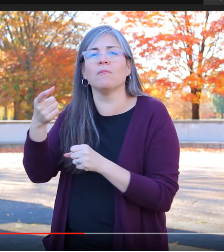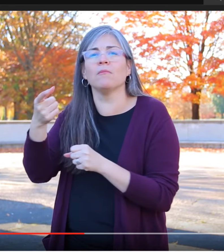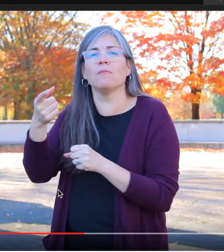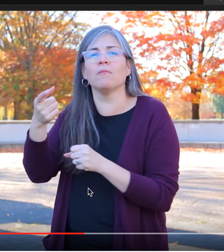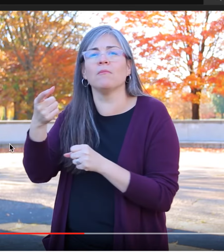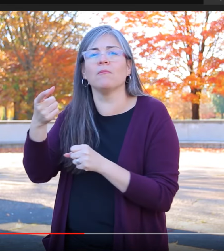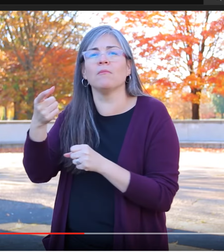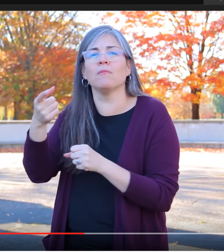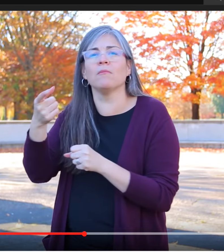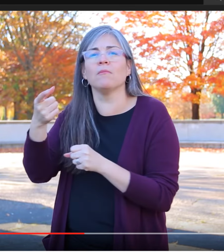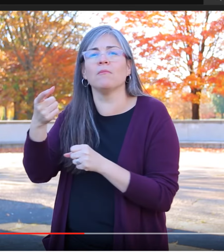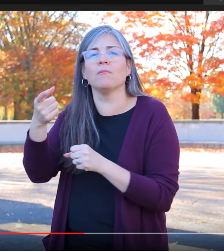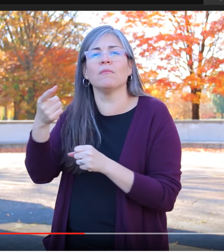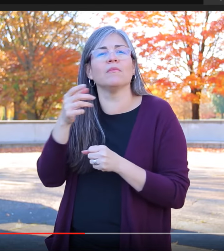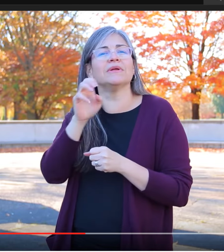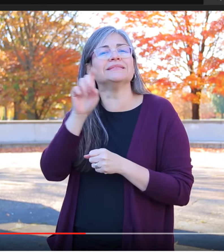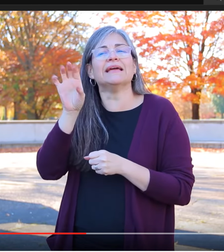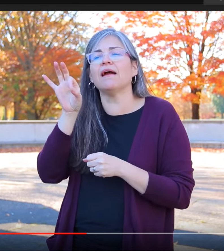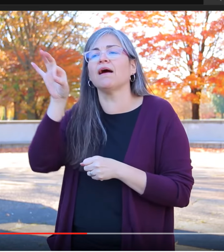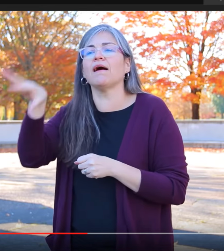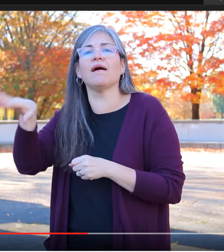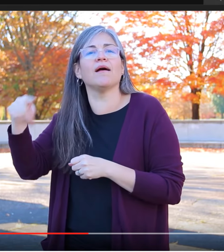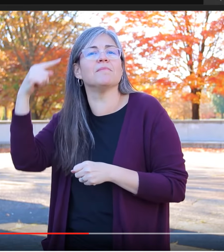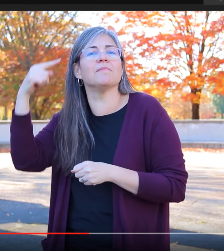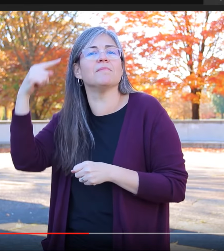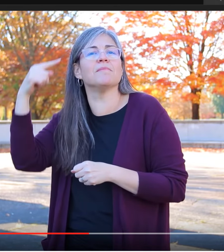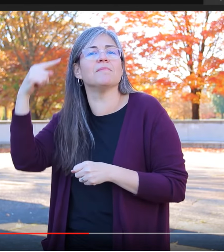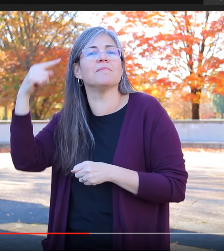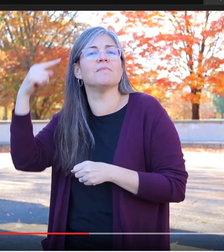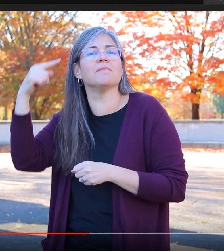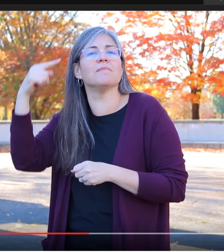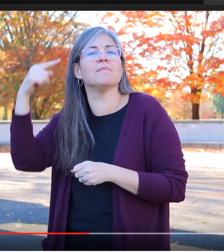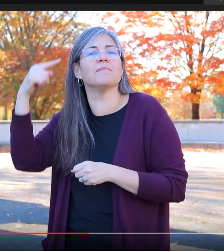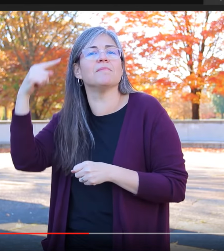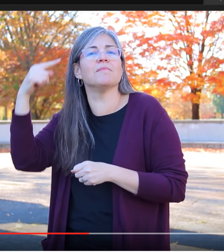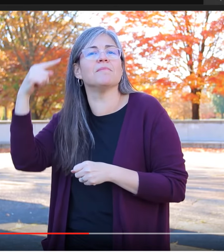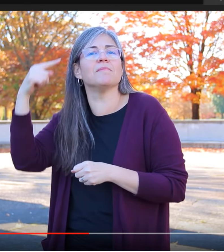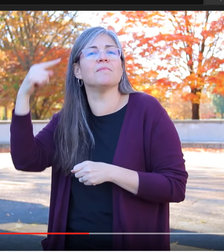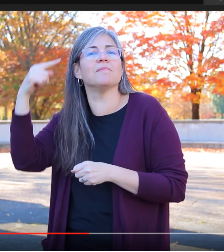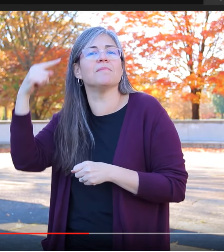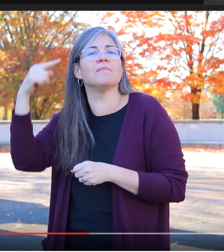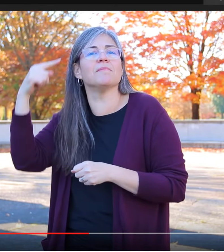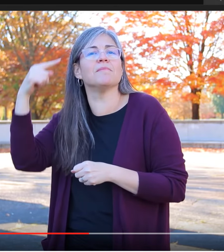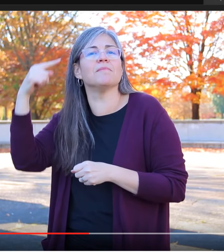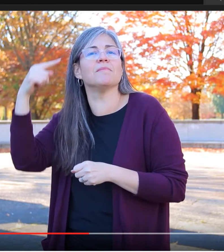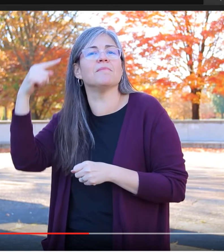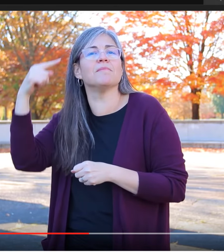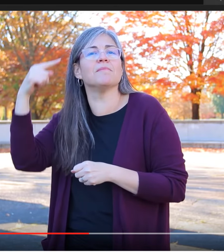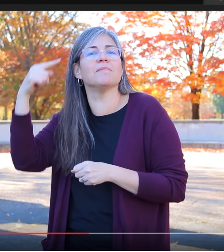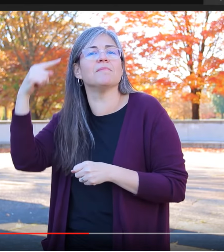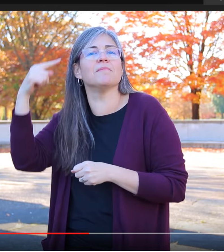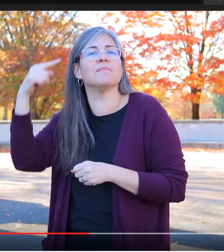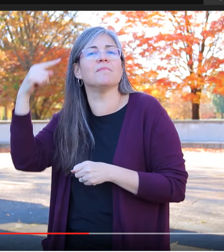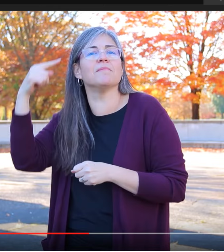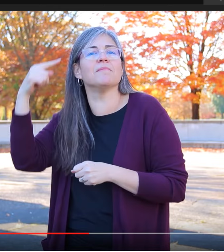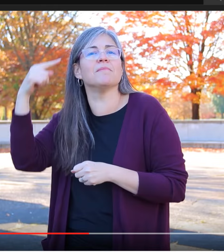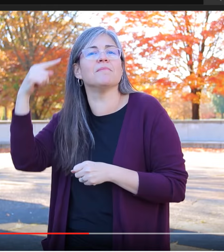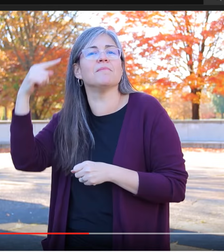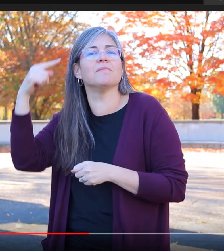role shifting. Oh, that job, we're planting the fingerspelled seed in their mind. We're putting the fingerspelled